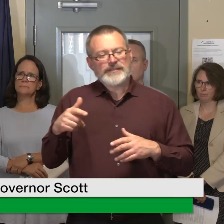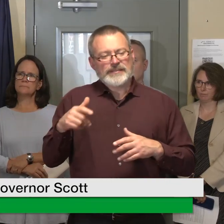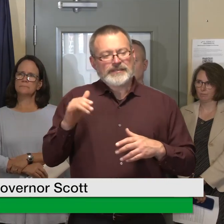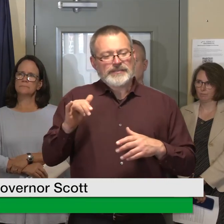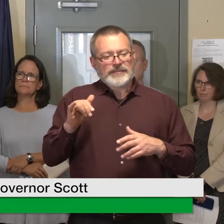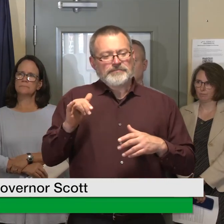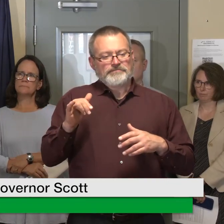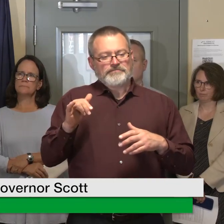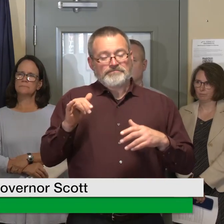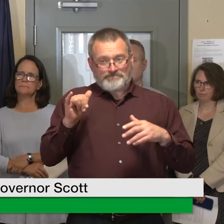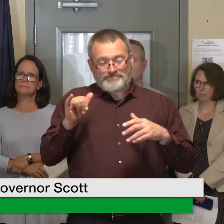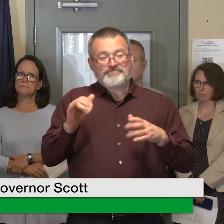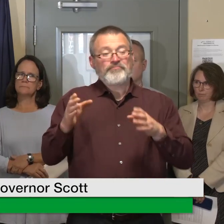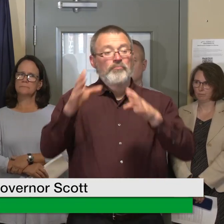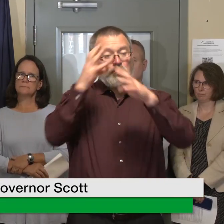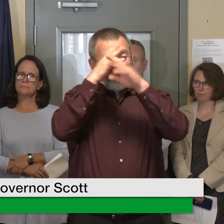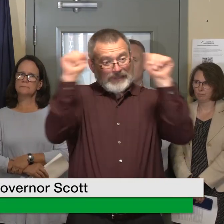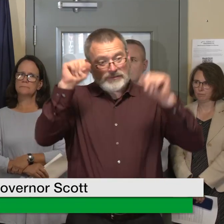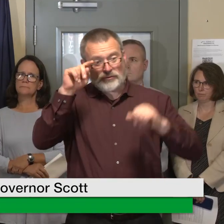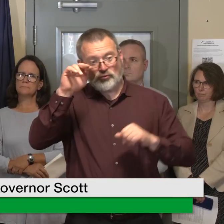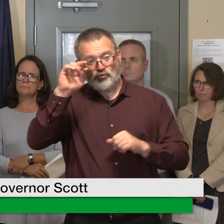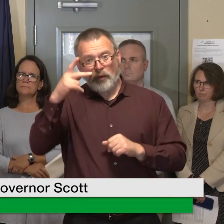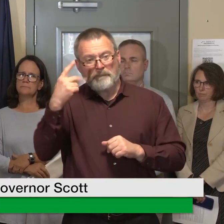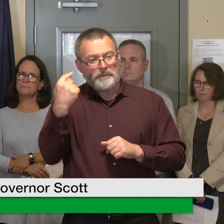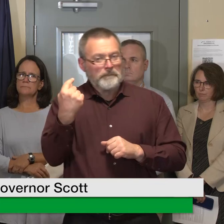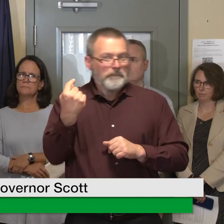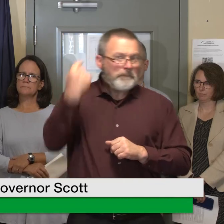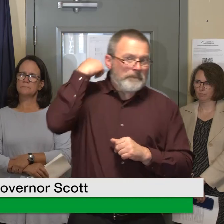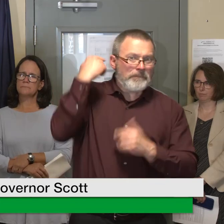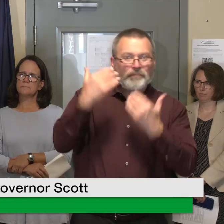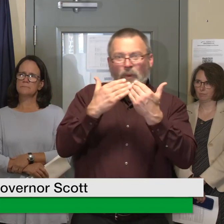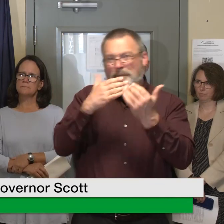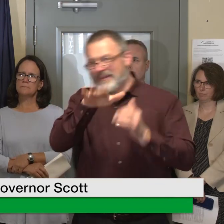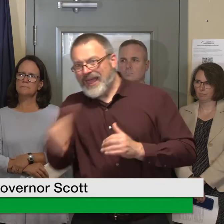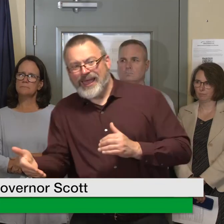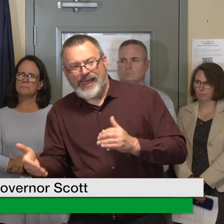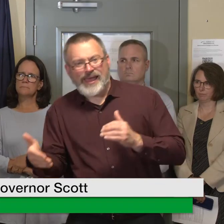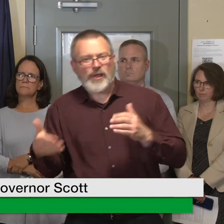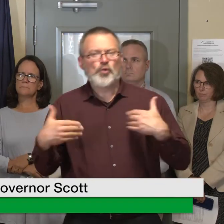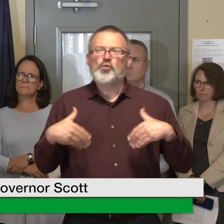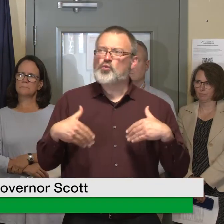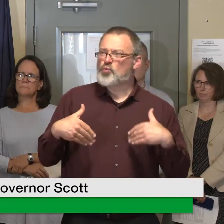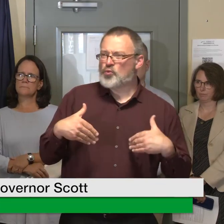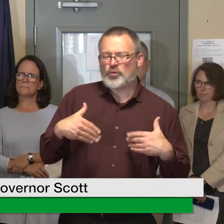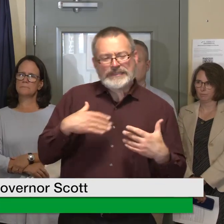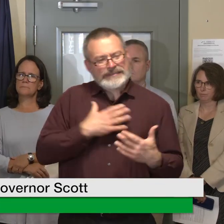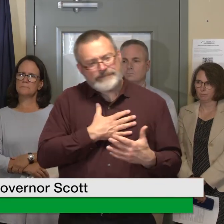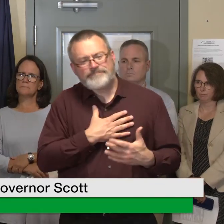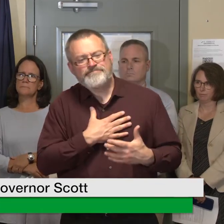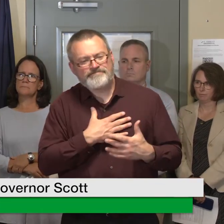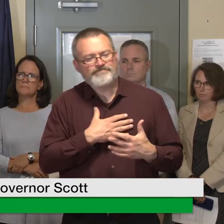former President Trump, came within an inch of possibly losing his life at a political rally.